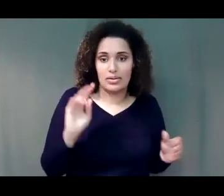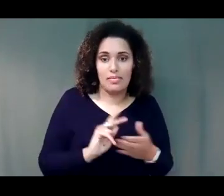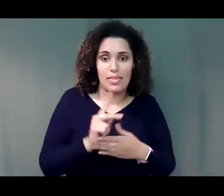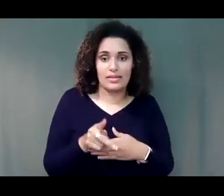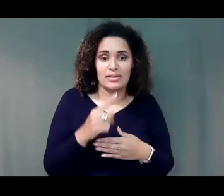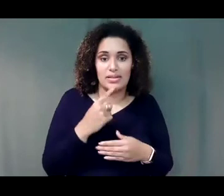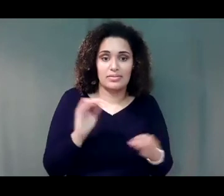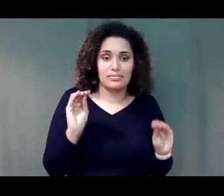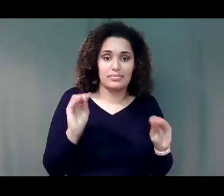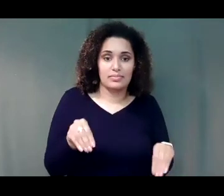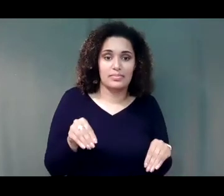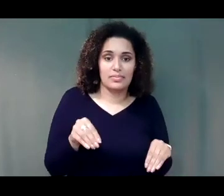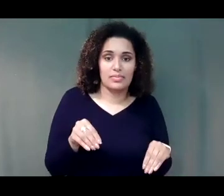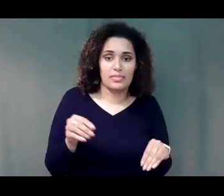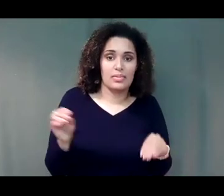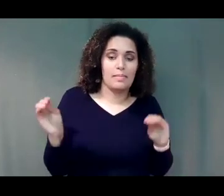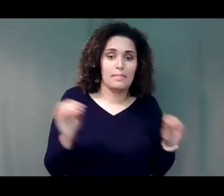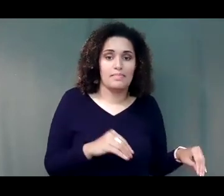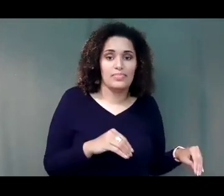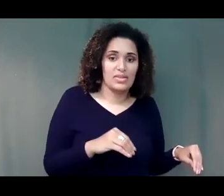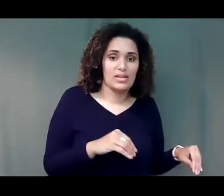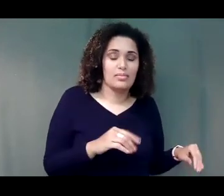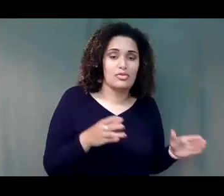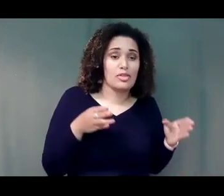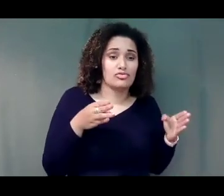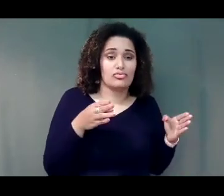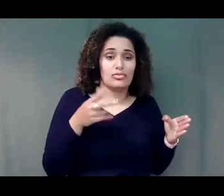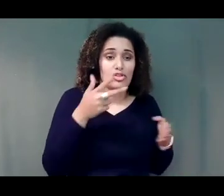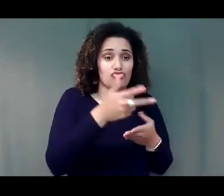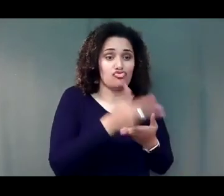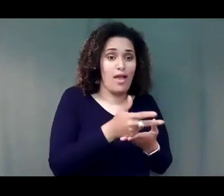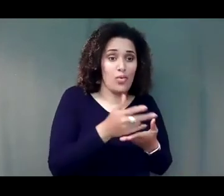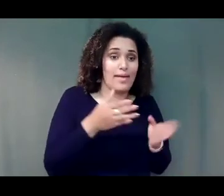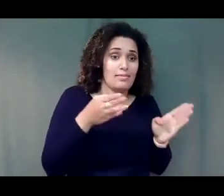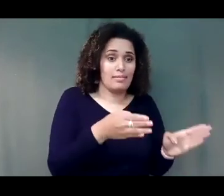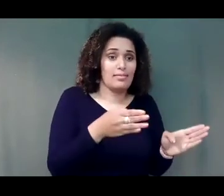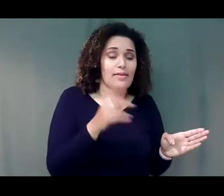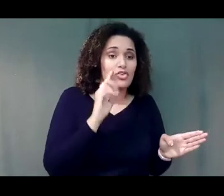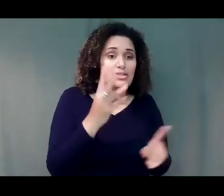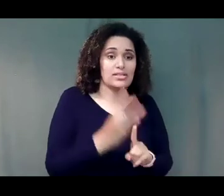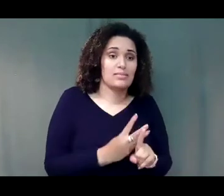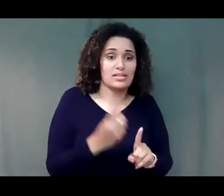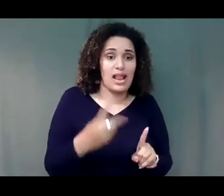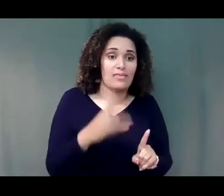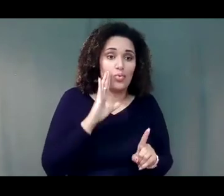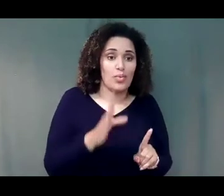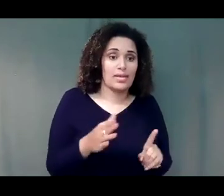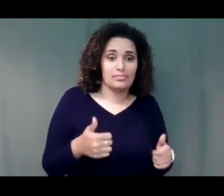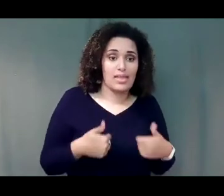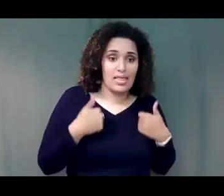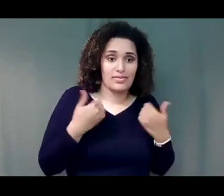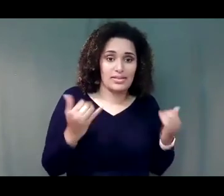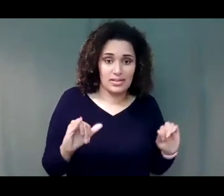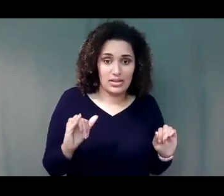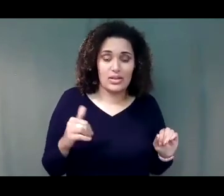and take them off the roof and put them on the driveway for 6 months and half of them would still be alive. Well, and we basically did that